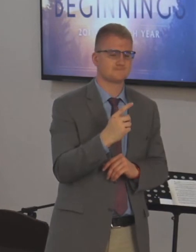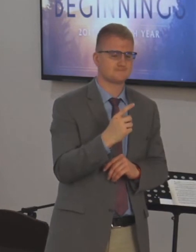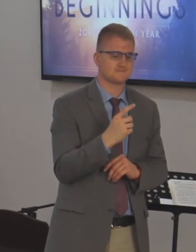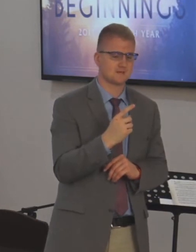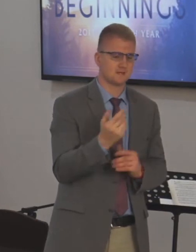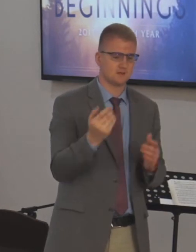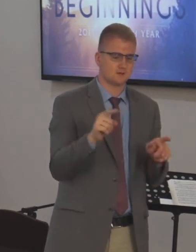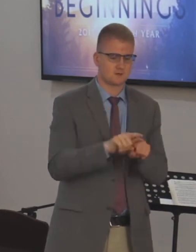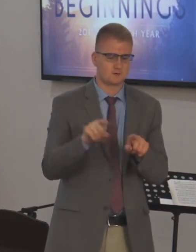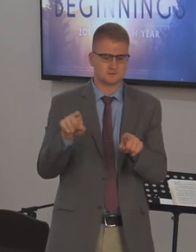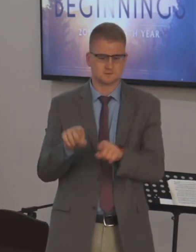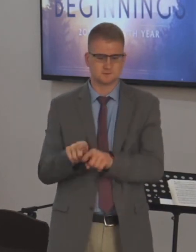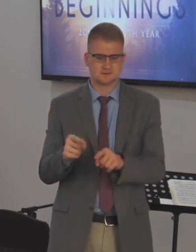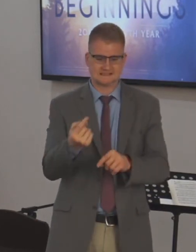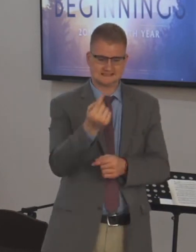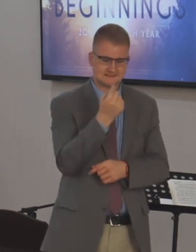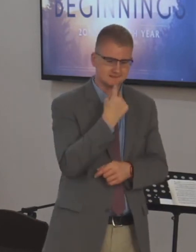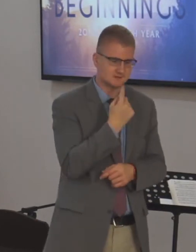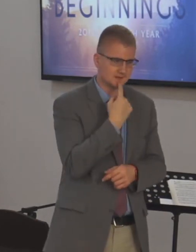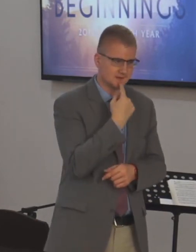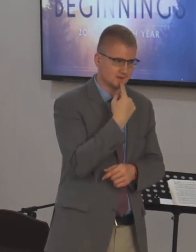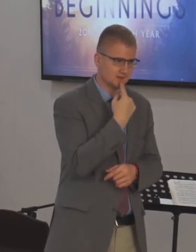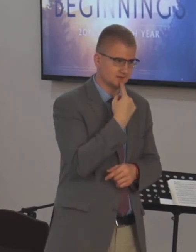also says,